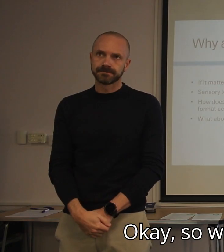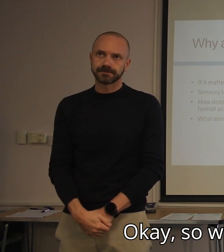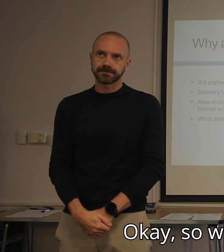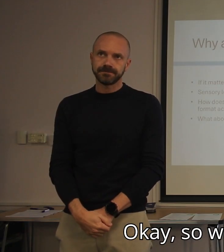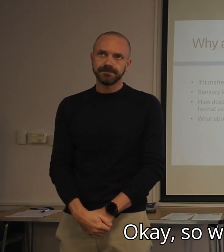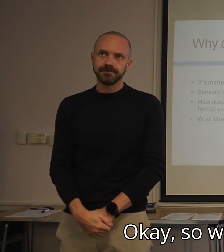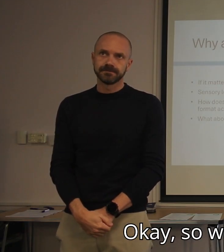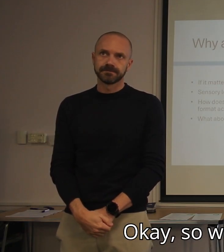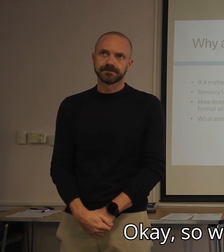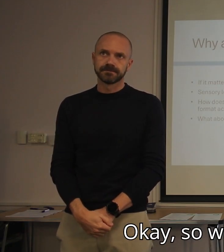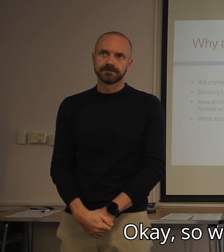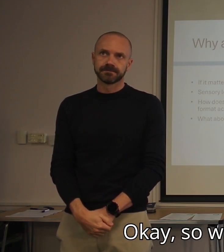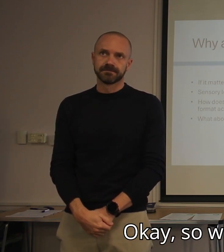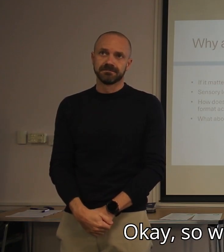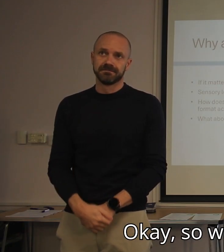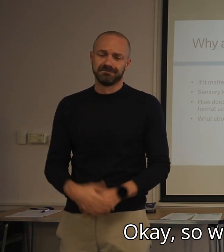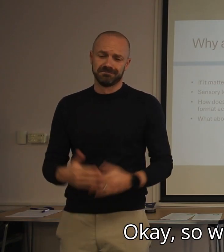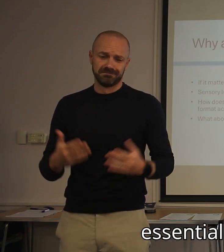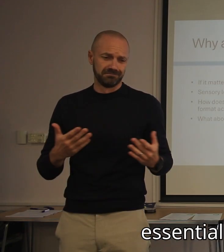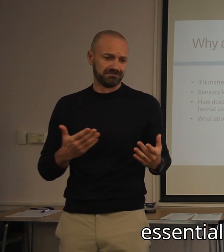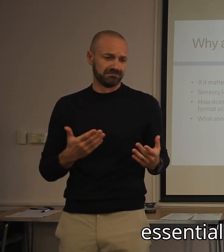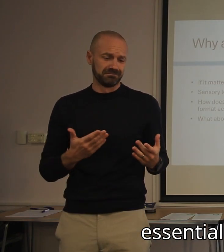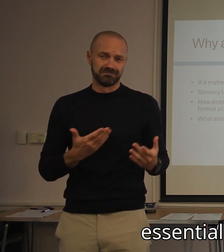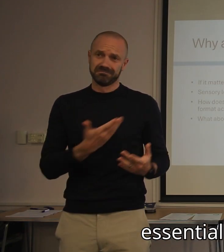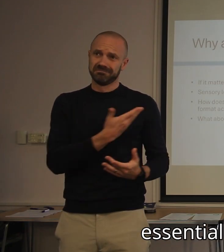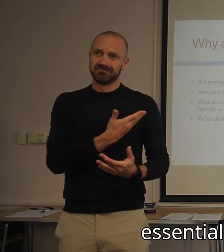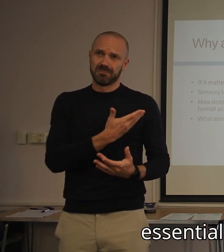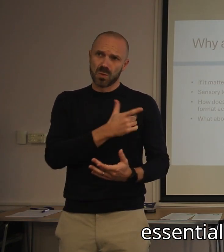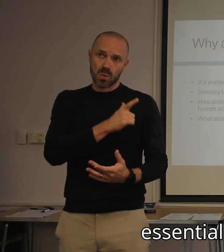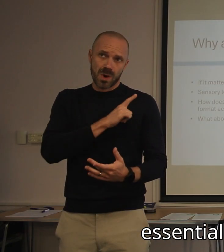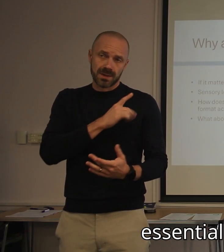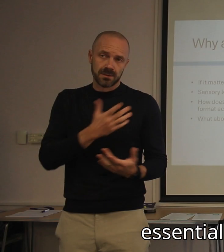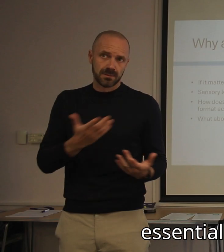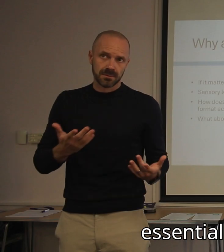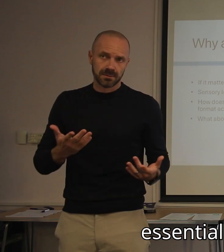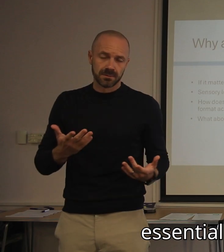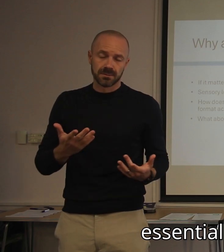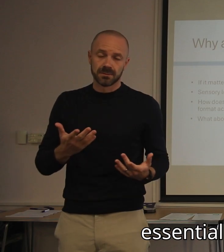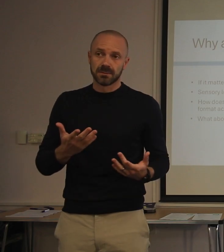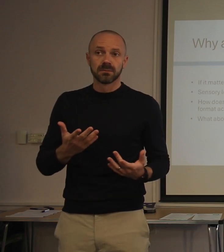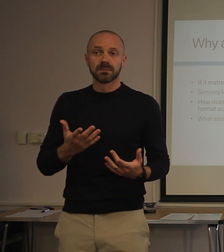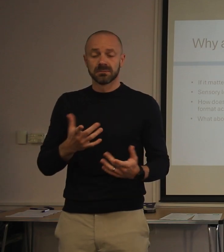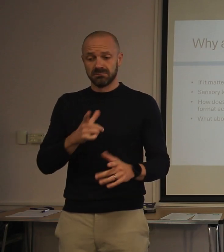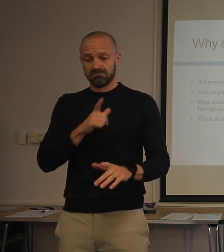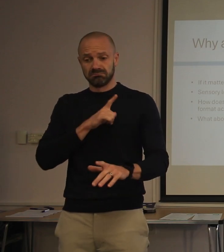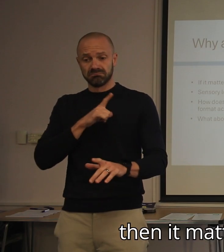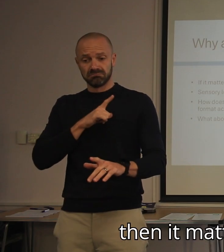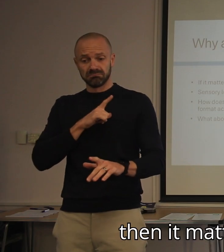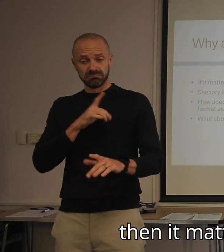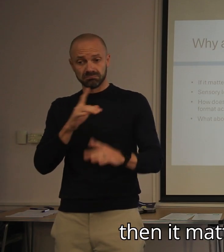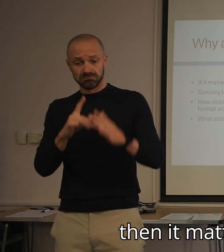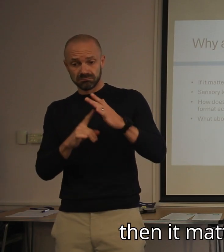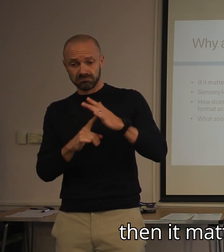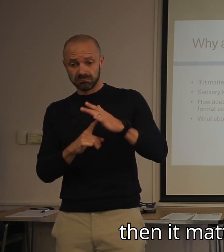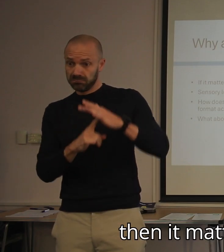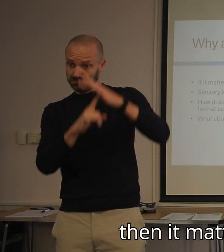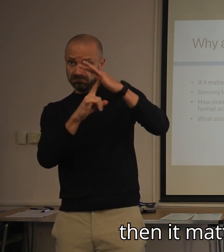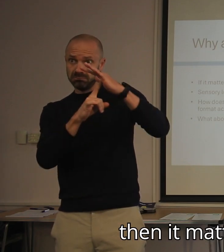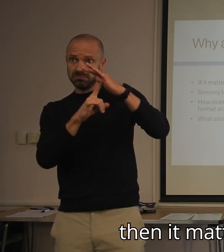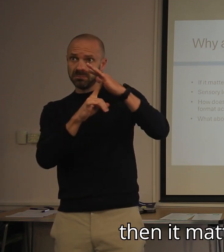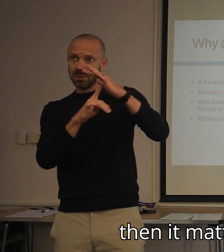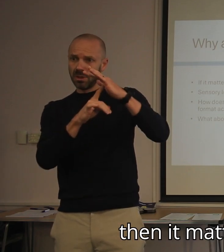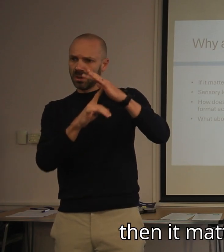Okay, so why are we doing this? And essentially, because if it matters, then it matters to